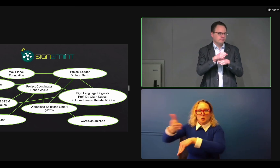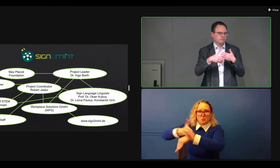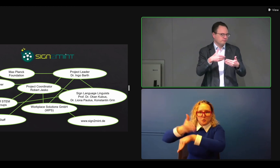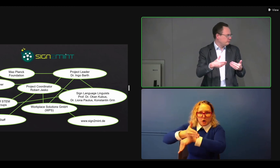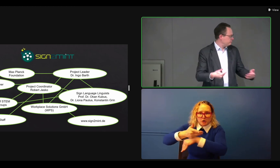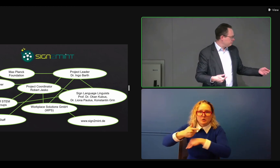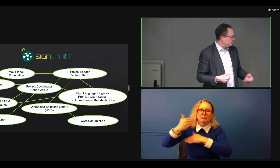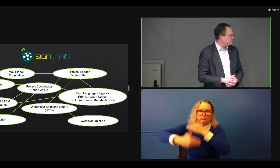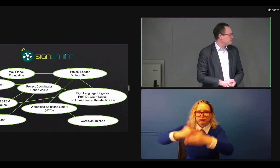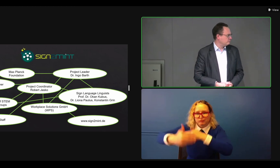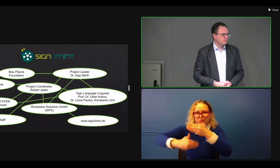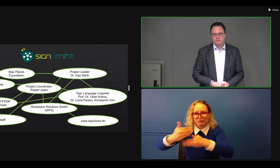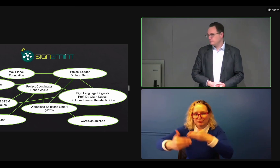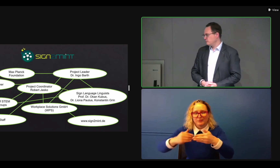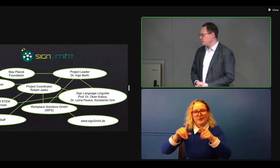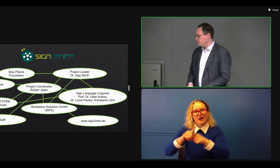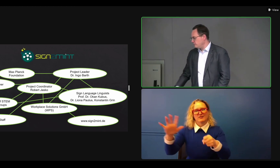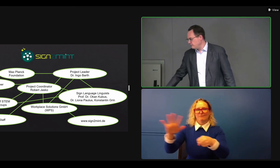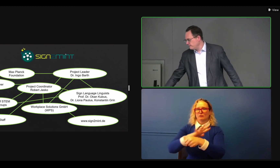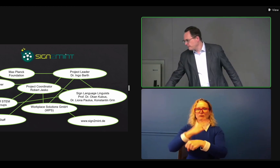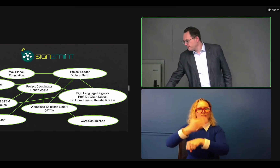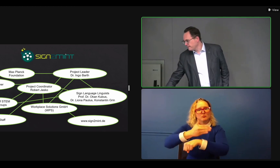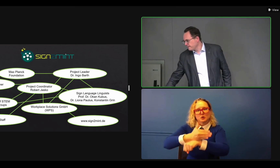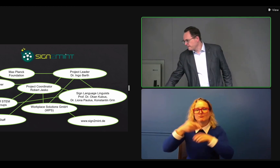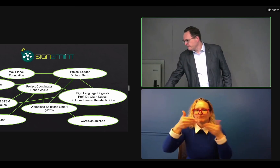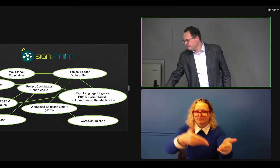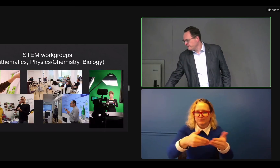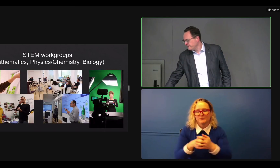as well to support him with the process.